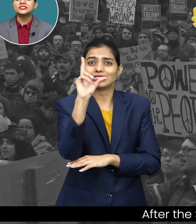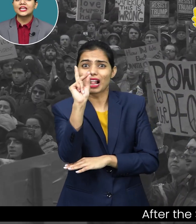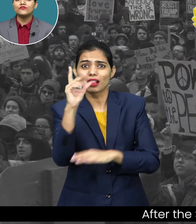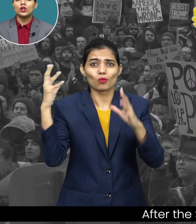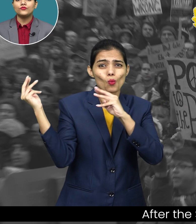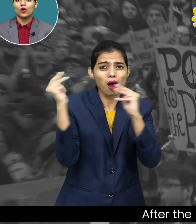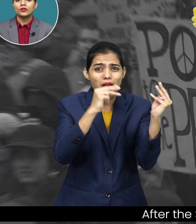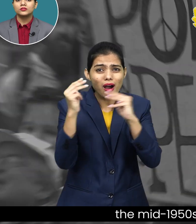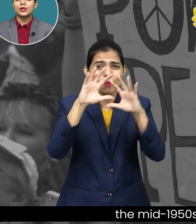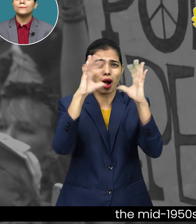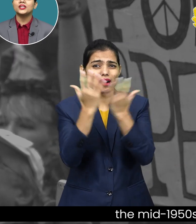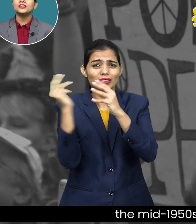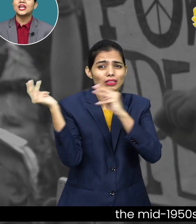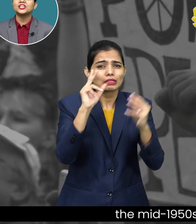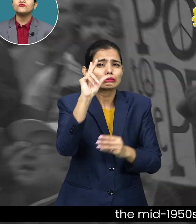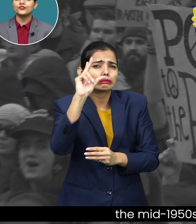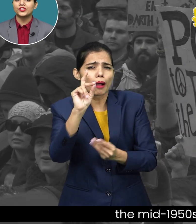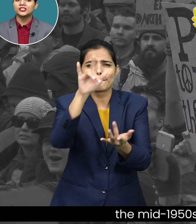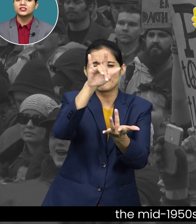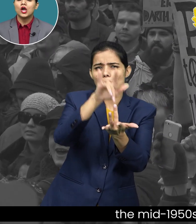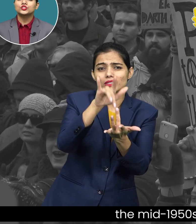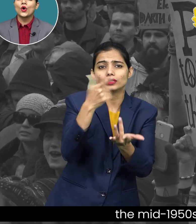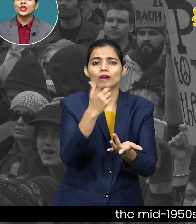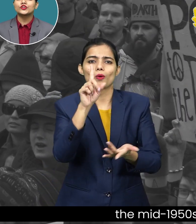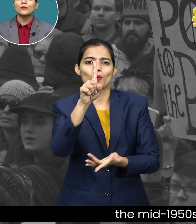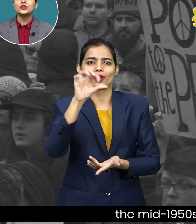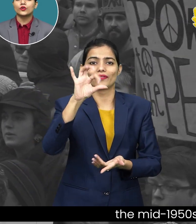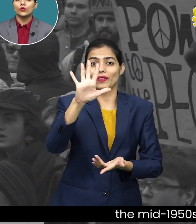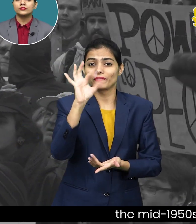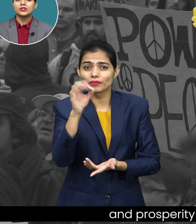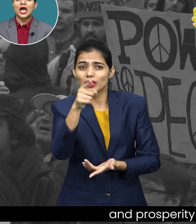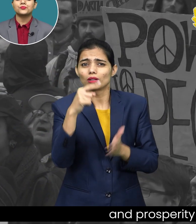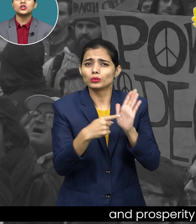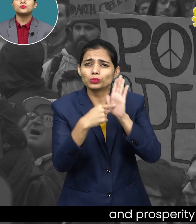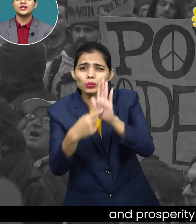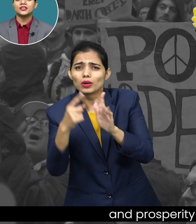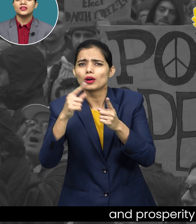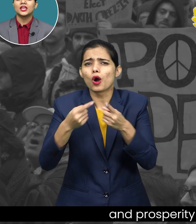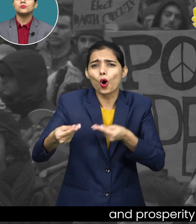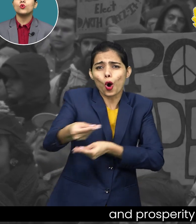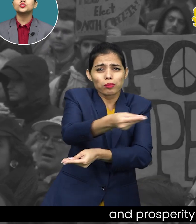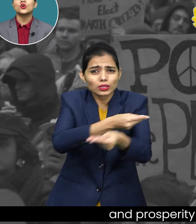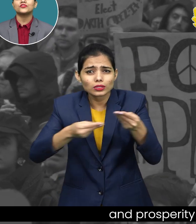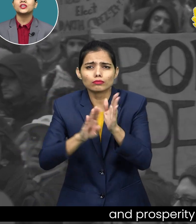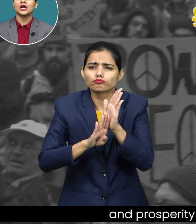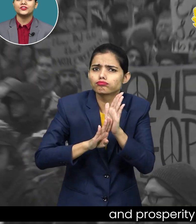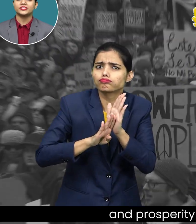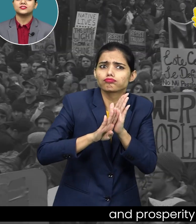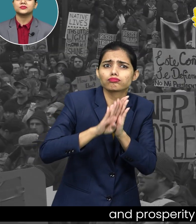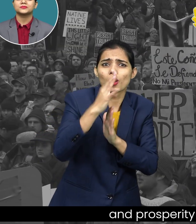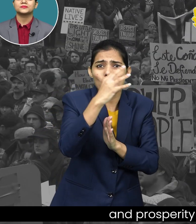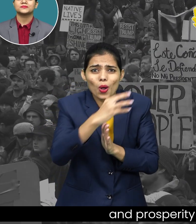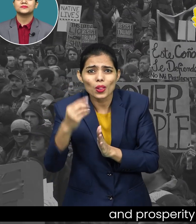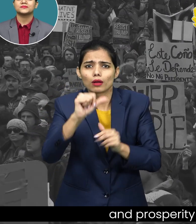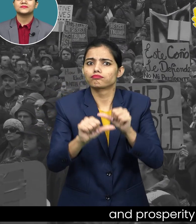After the Second World War, the mid-1950s saw economic growth and prosperity in most of the